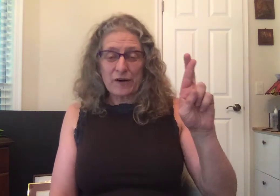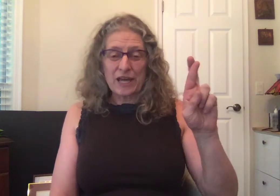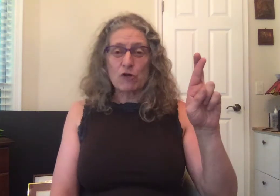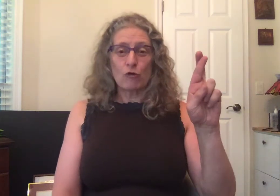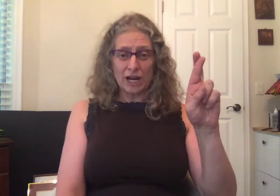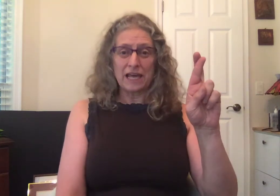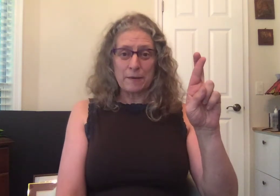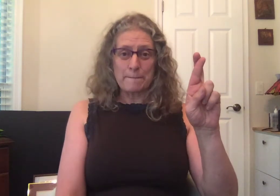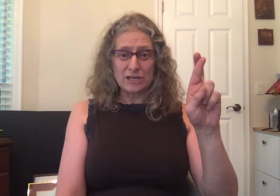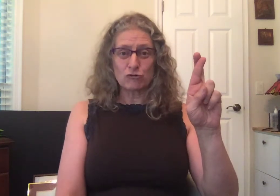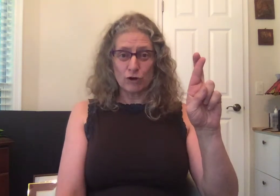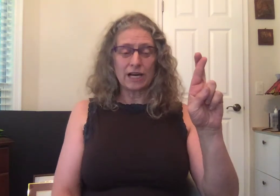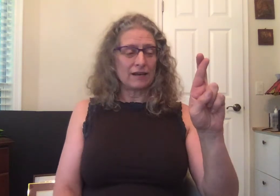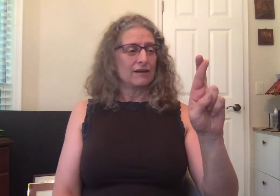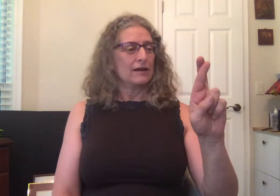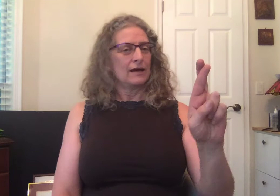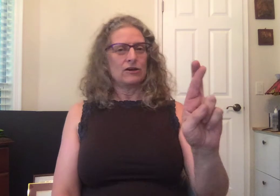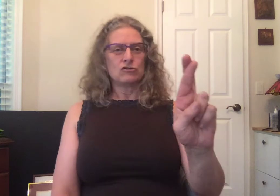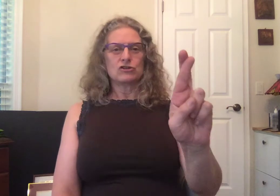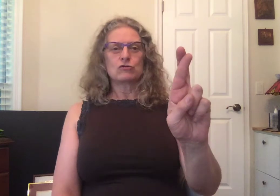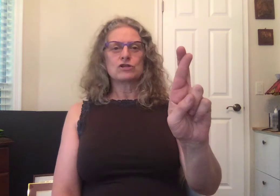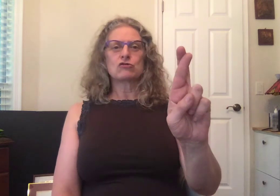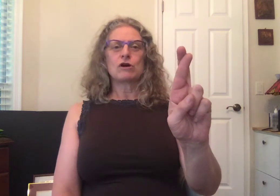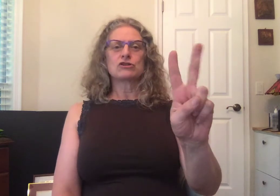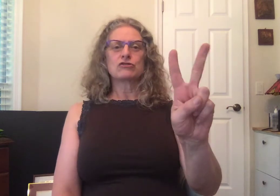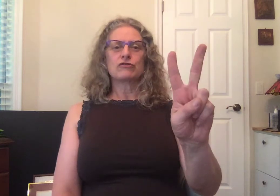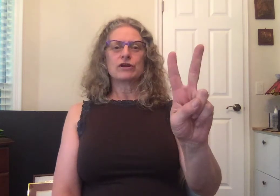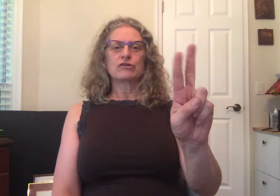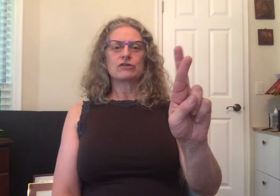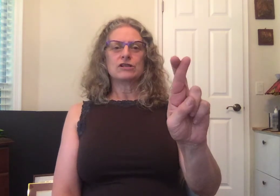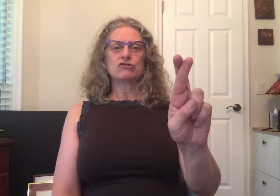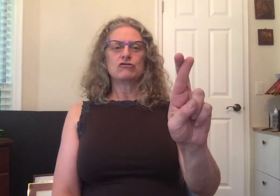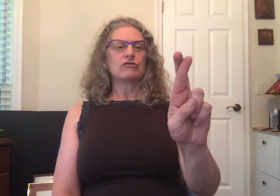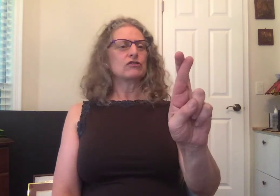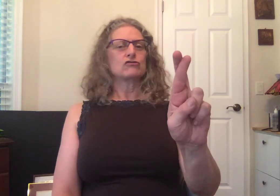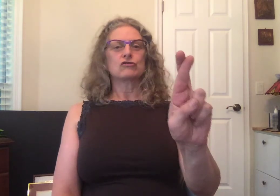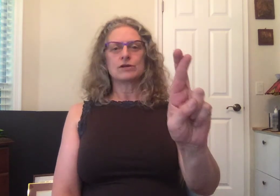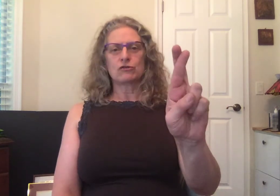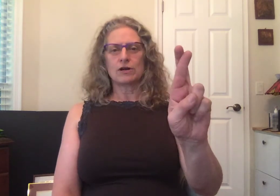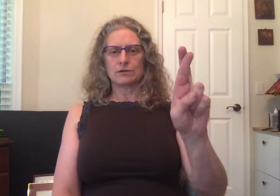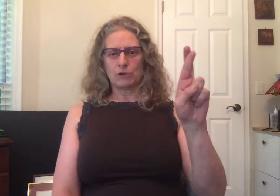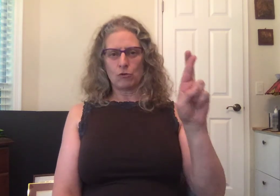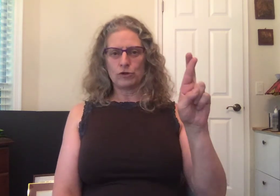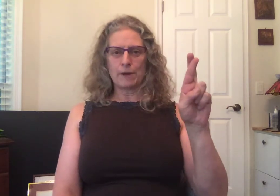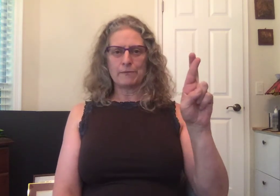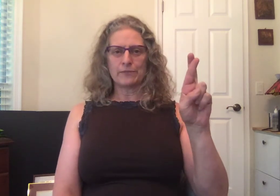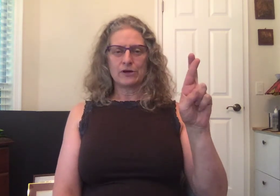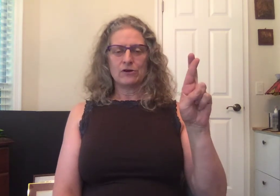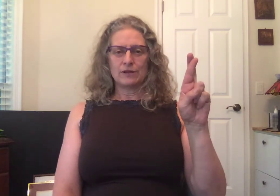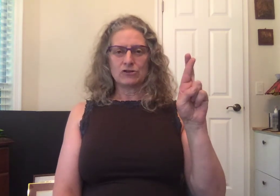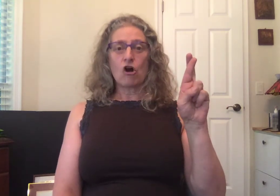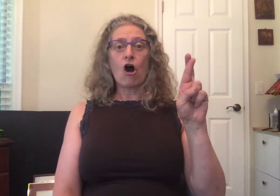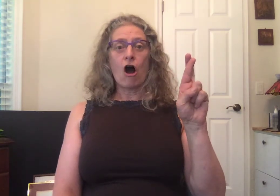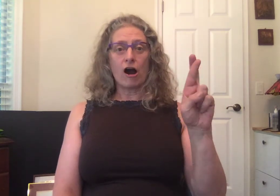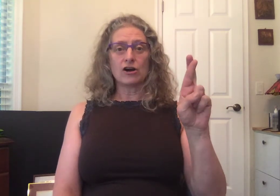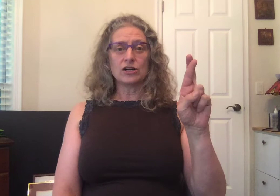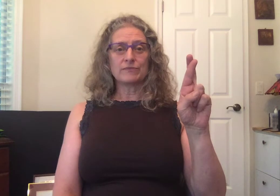in Rinnie, Miss Rinnie. And you just crisscross your fingers, these two fingers, you crisscross them and hold them up. That's R,